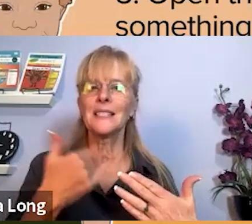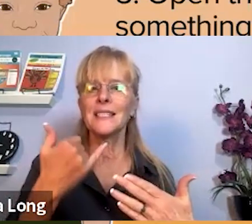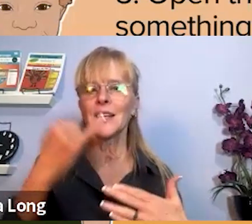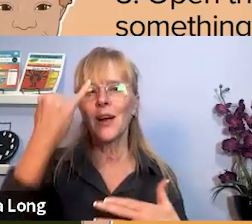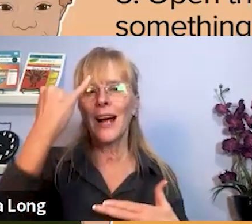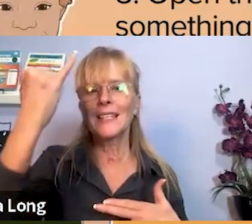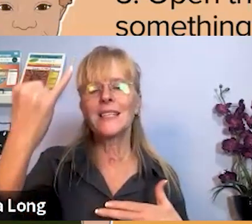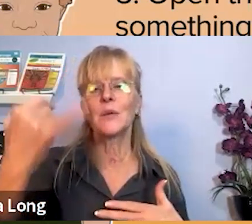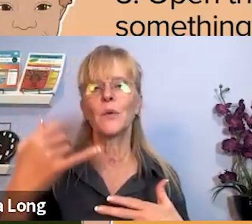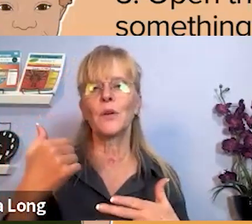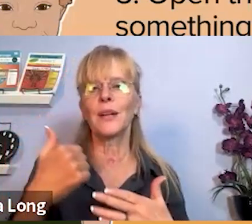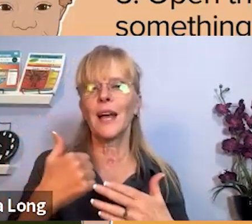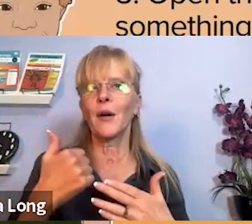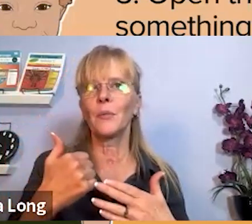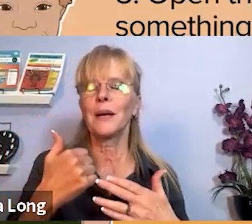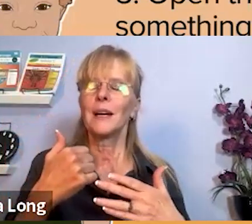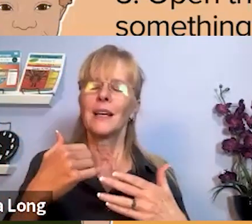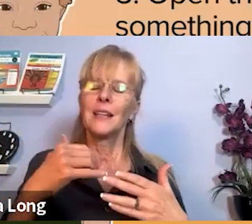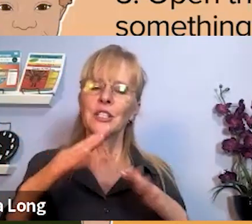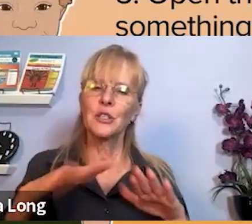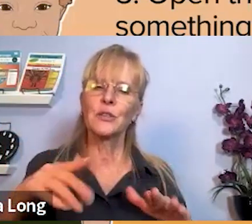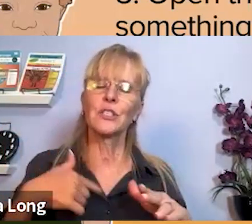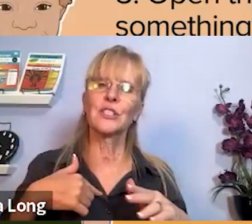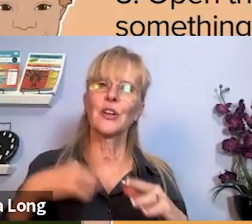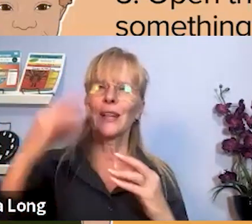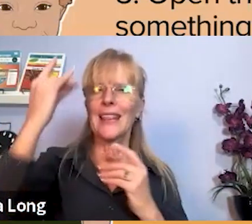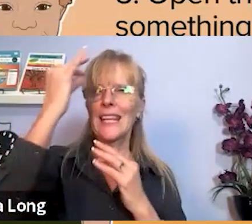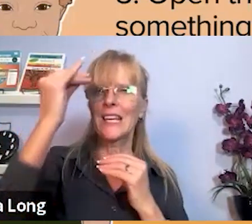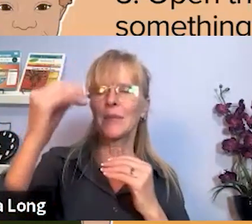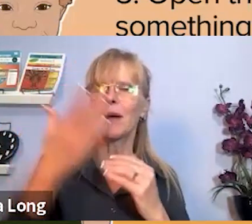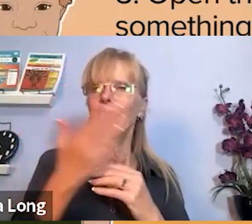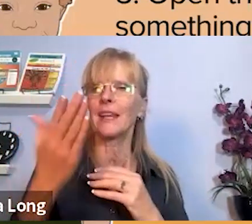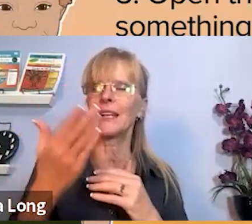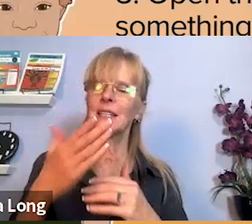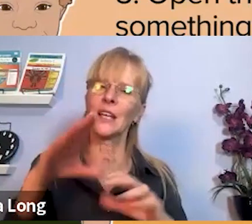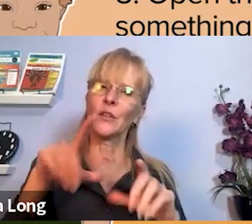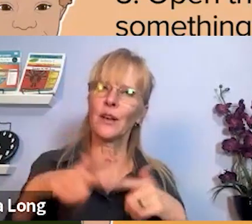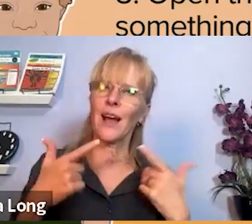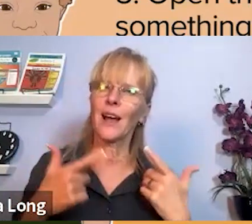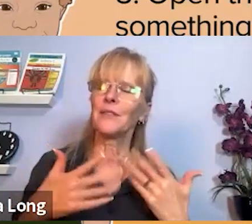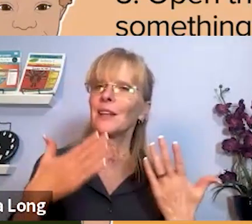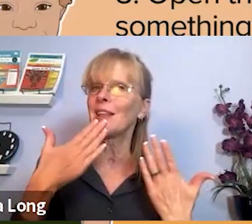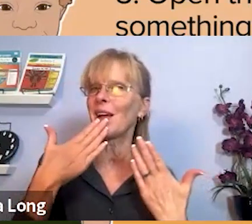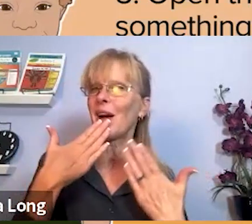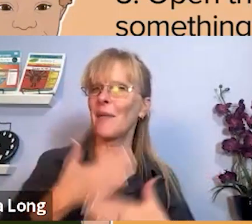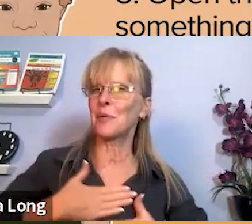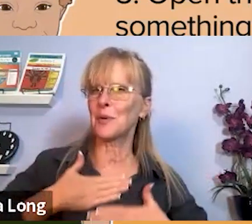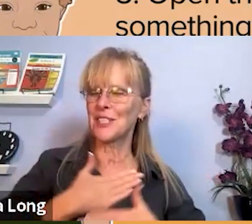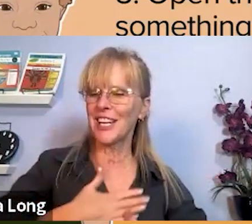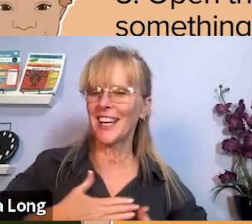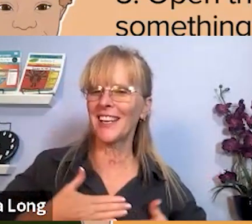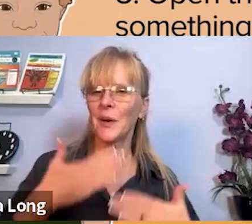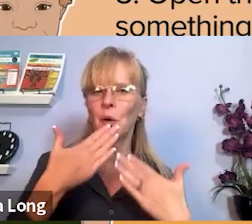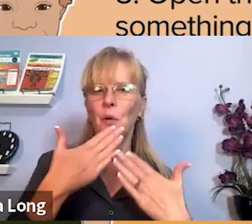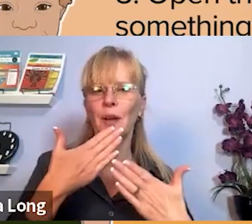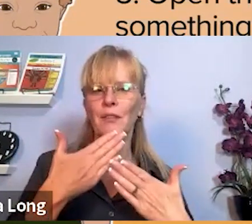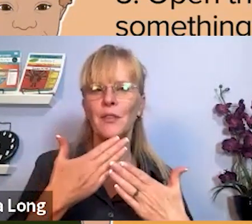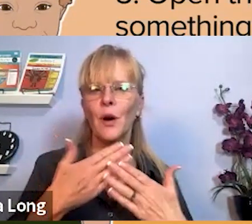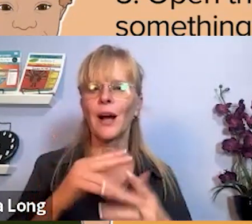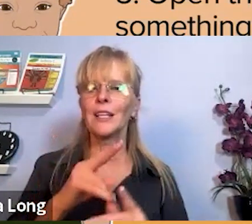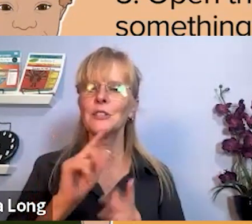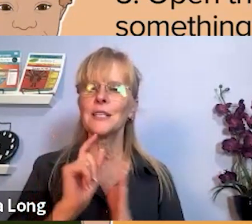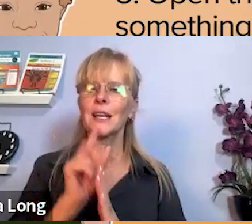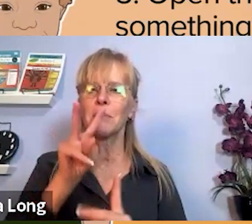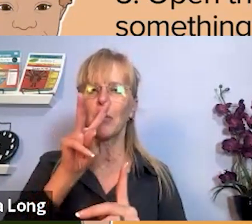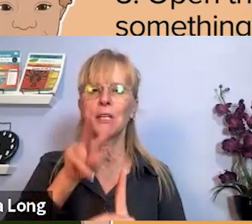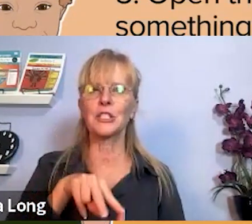gratitude. This is another idea where you can help the children just start thinking about things in their life that they appreciate and are grateful